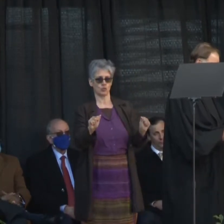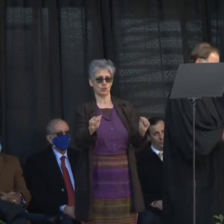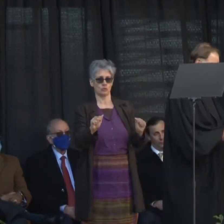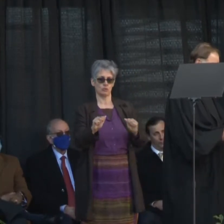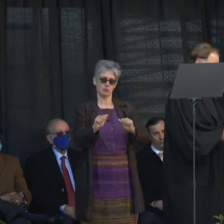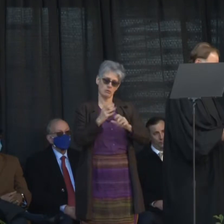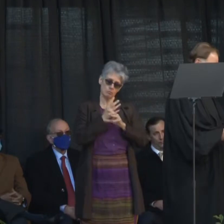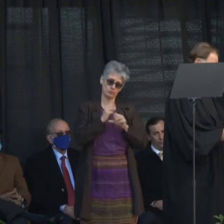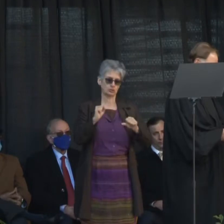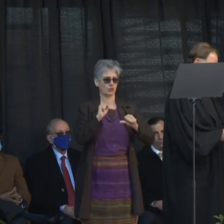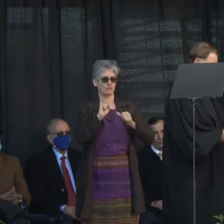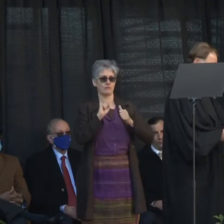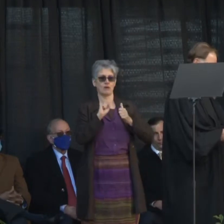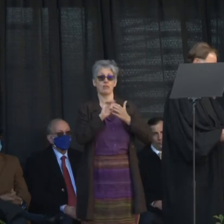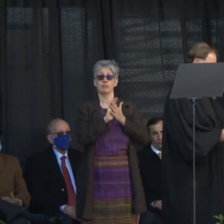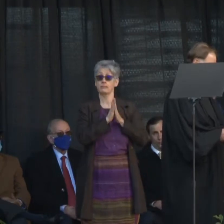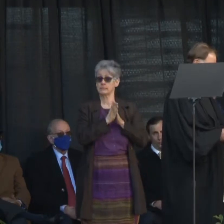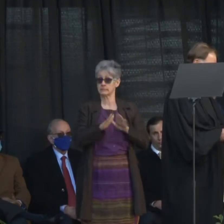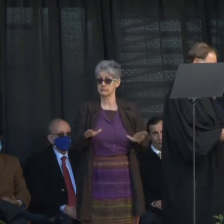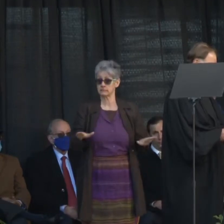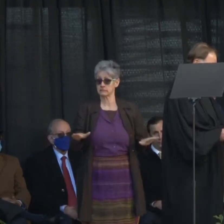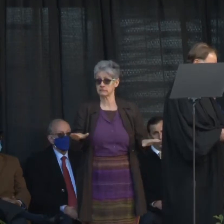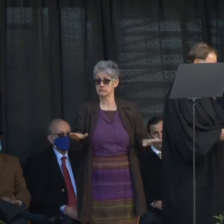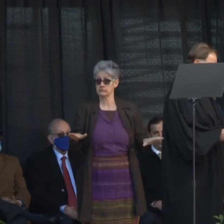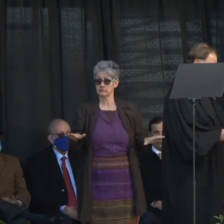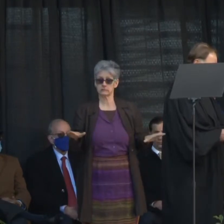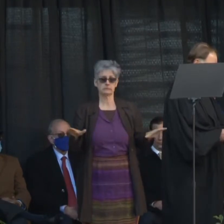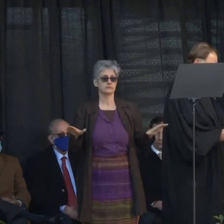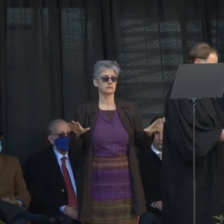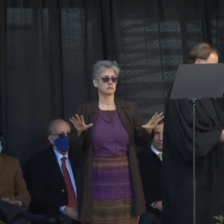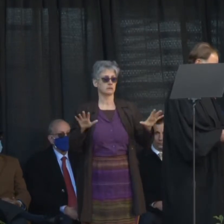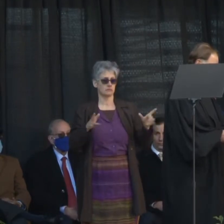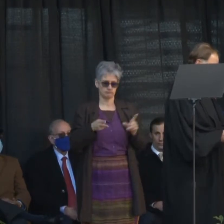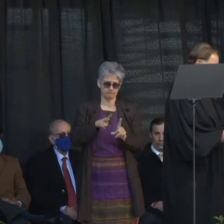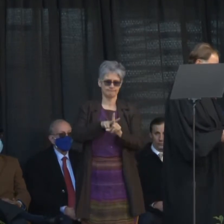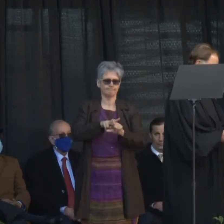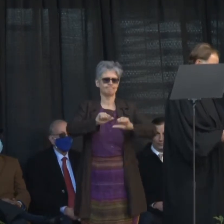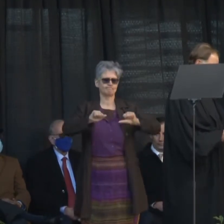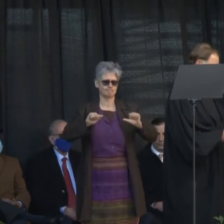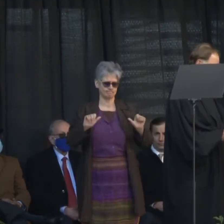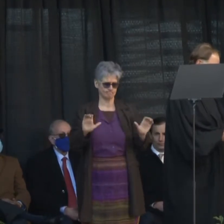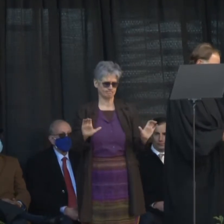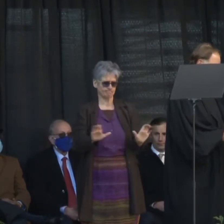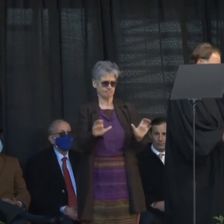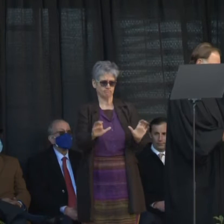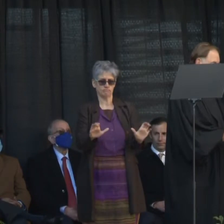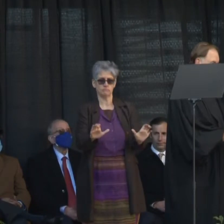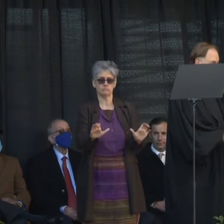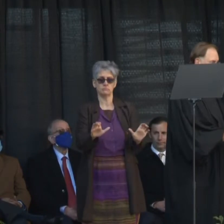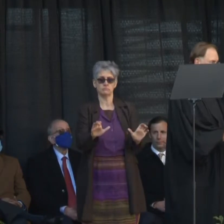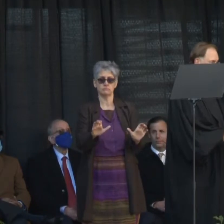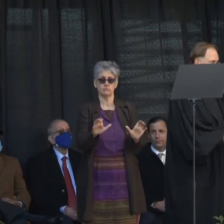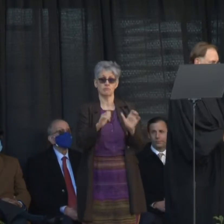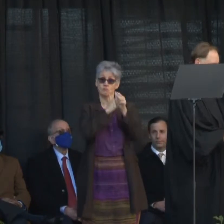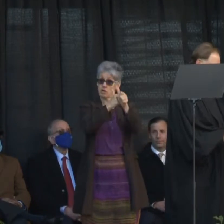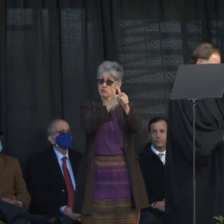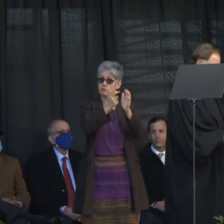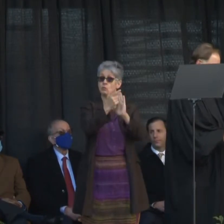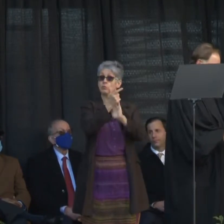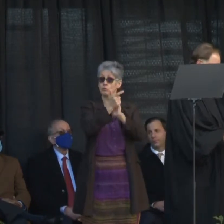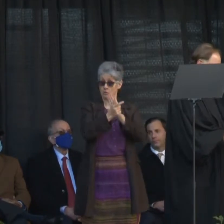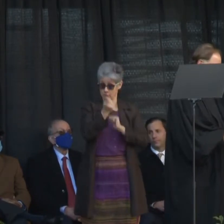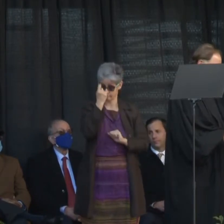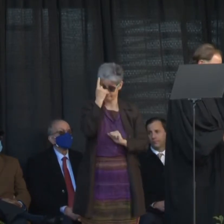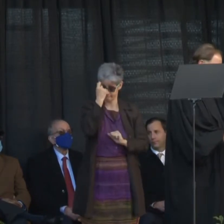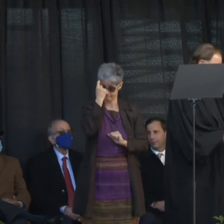To preserve the peace. To preserve the peace. And carry into effect. To carry into effect, according to law, according to